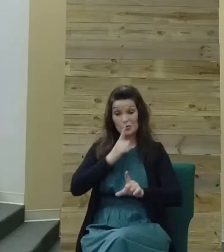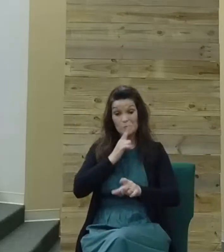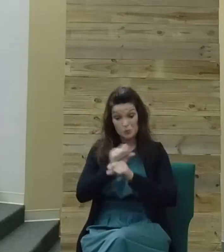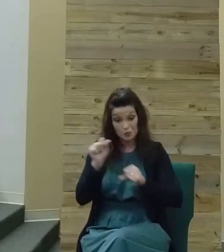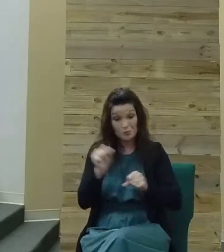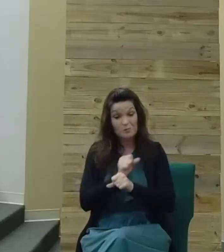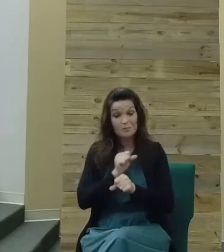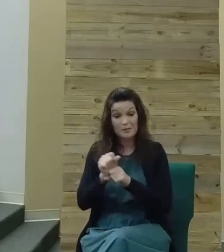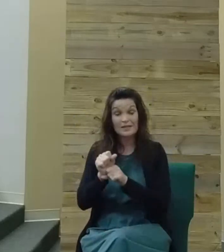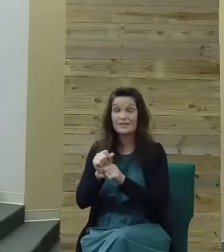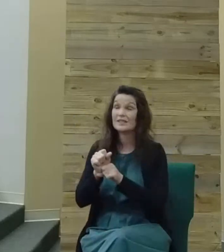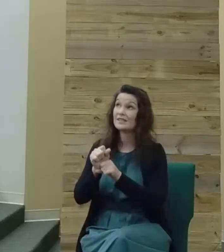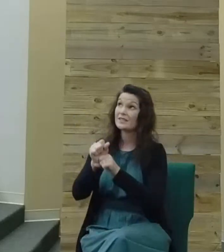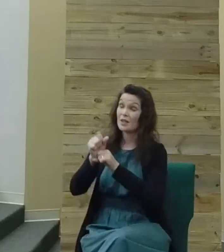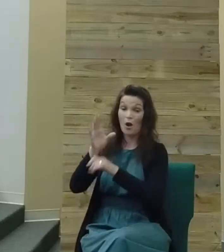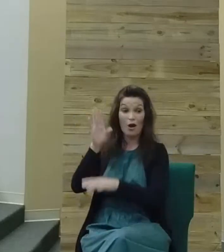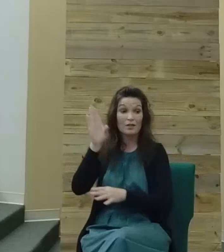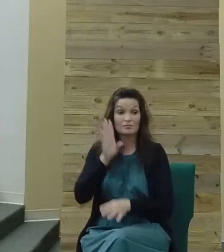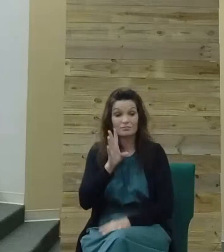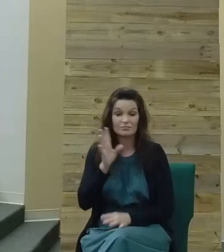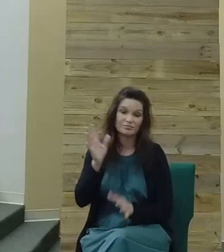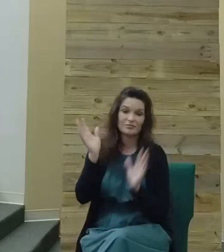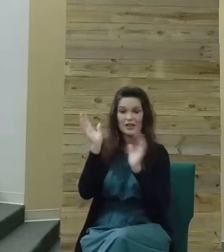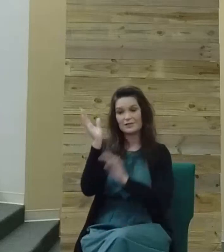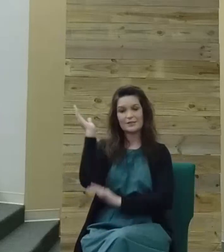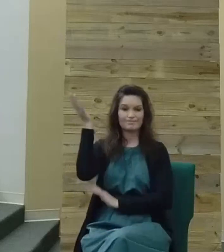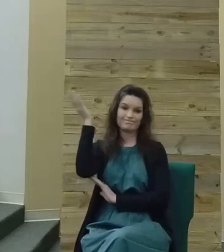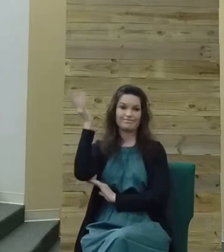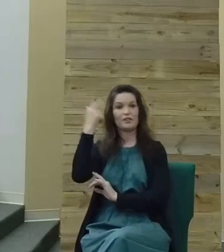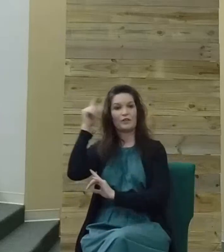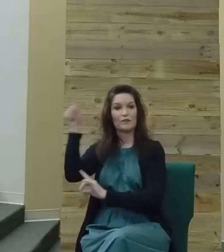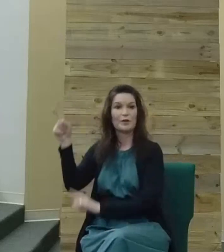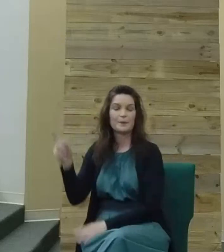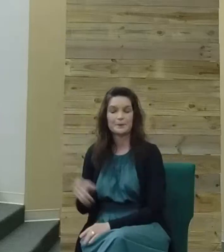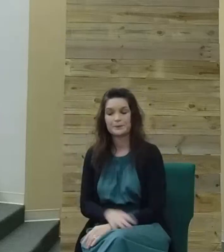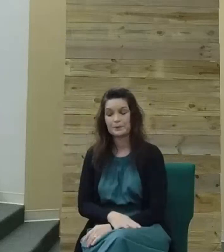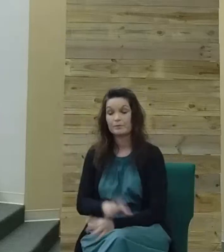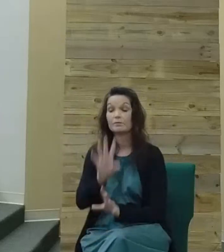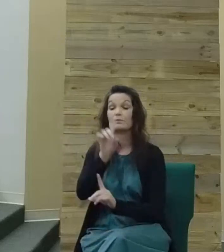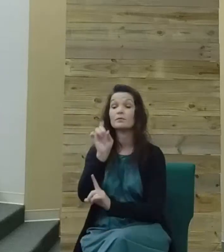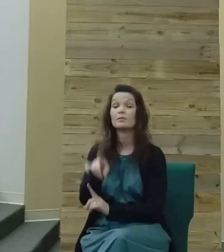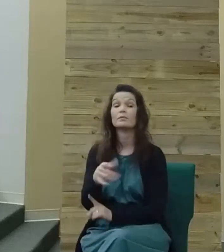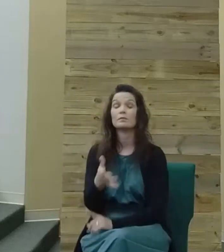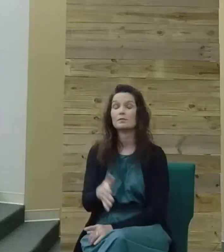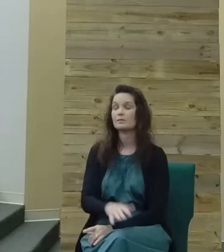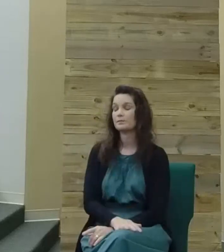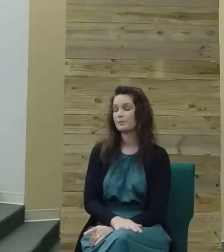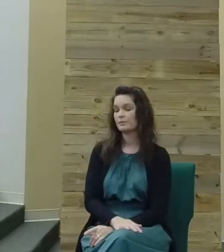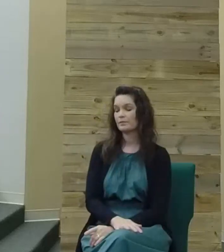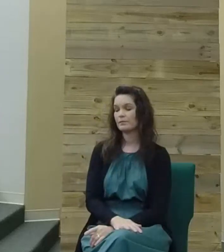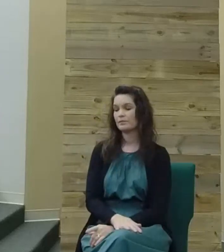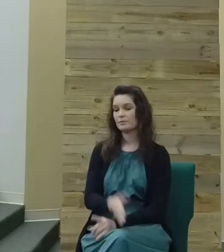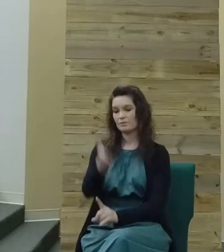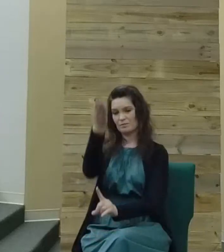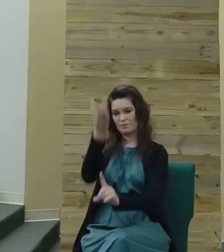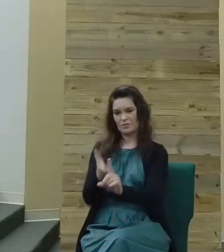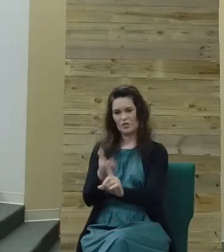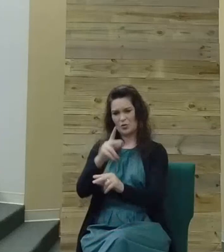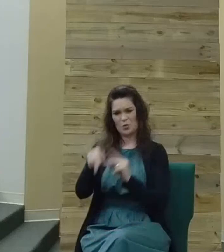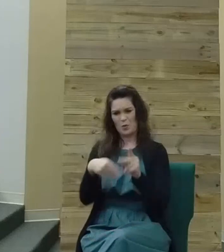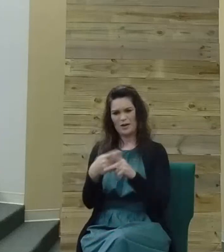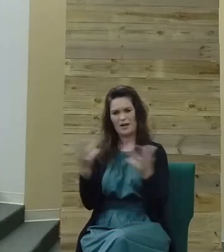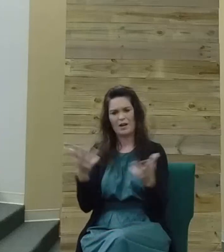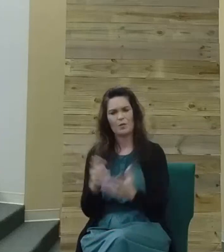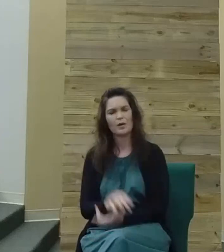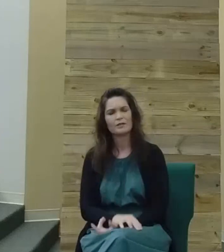an ambassador for Christ. That's not up for debate. Here's the question. What kind of ambassador